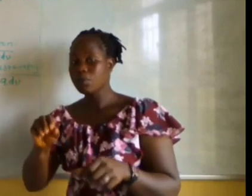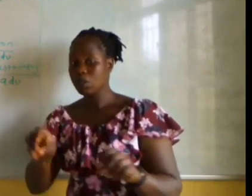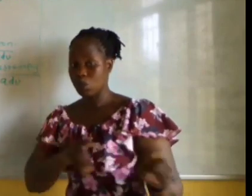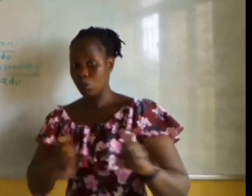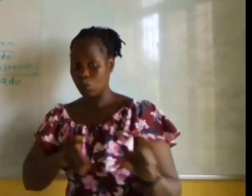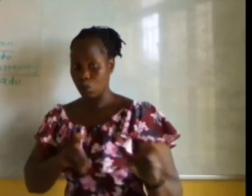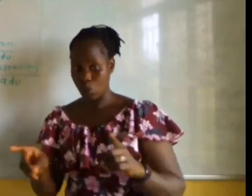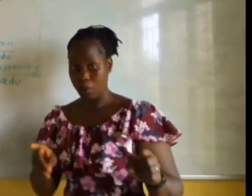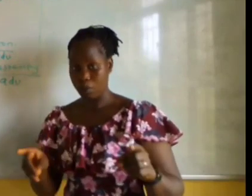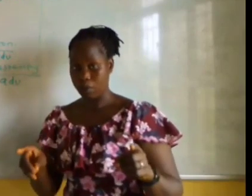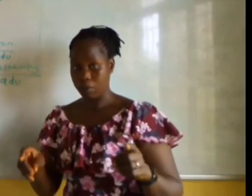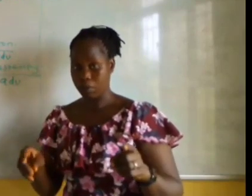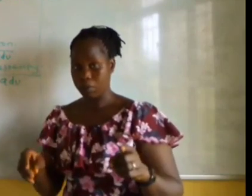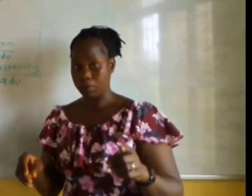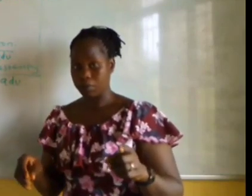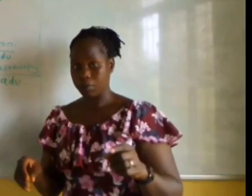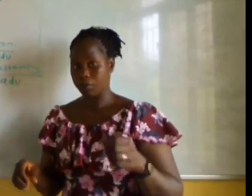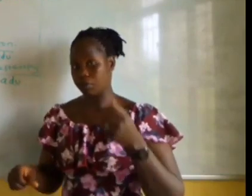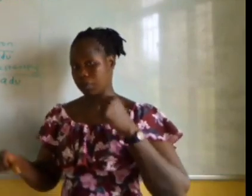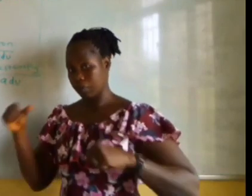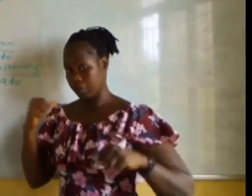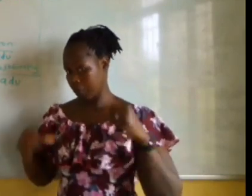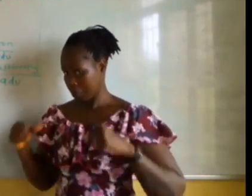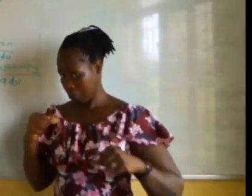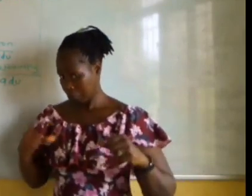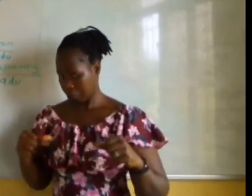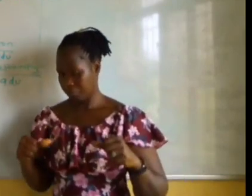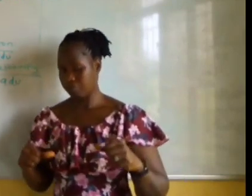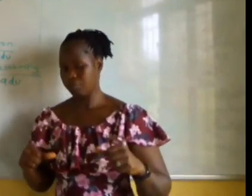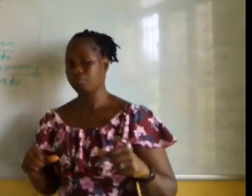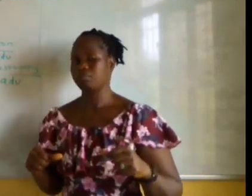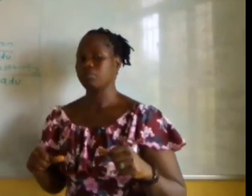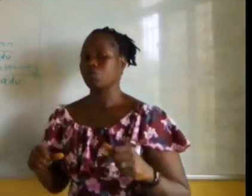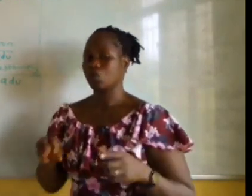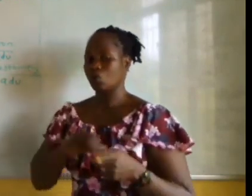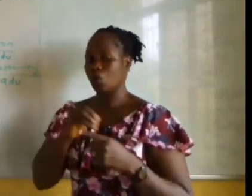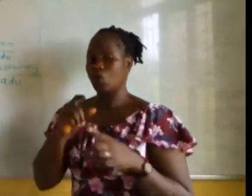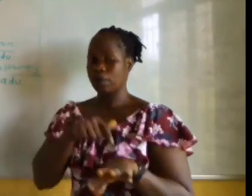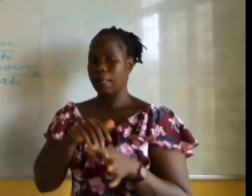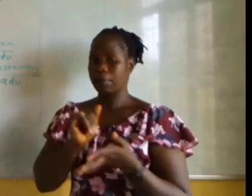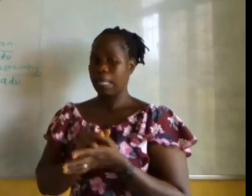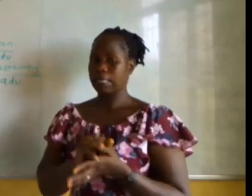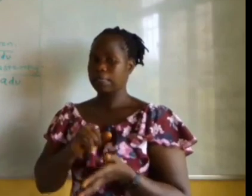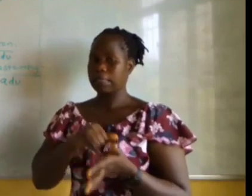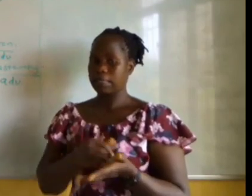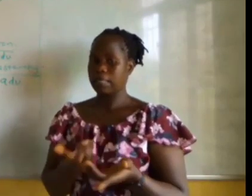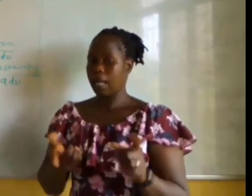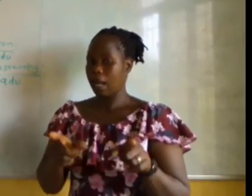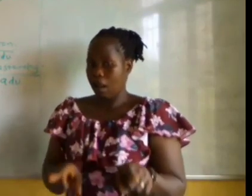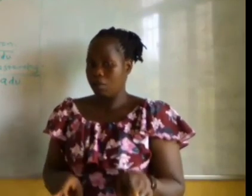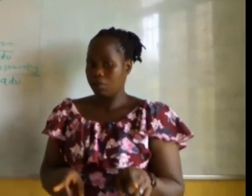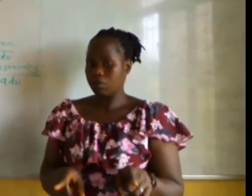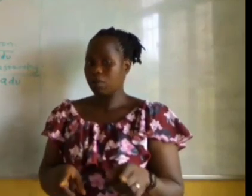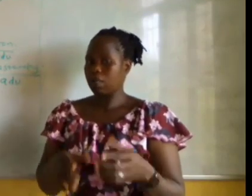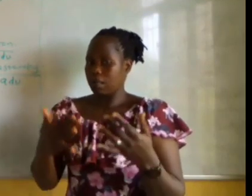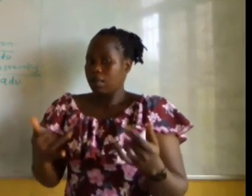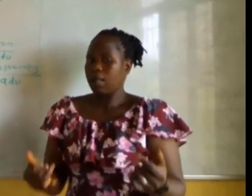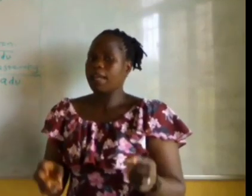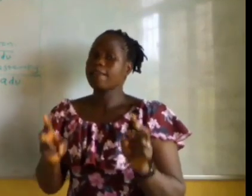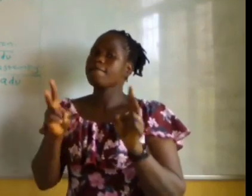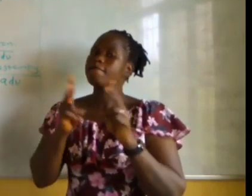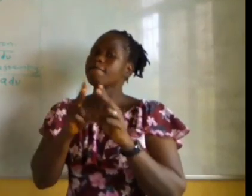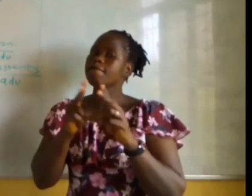an action is being performed or event happens. They include very,